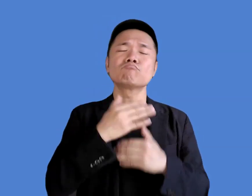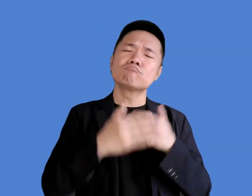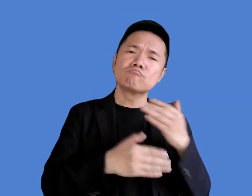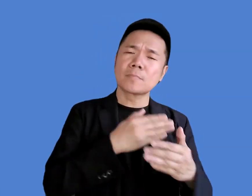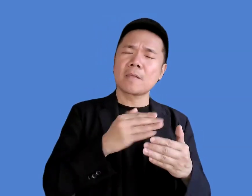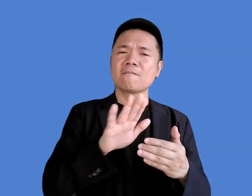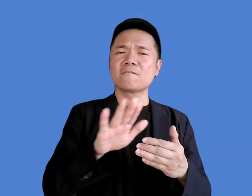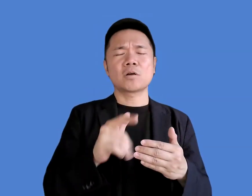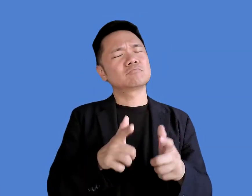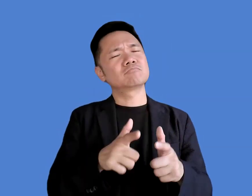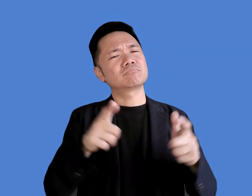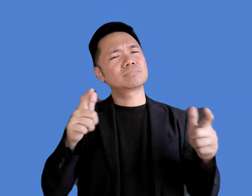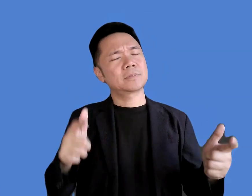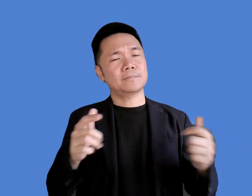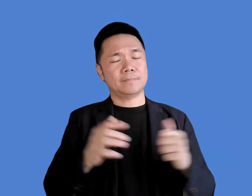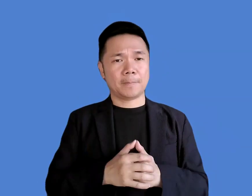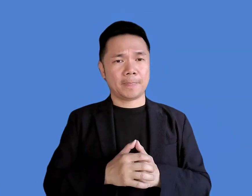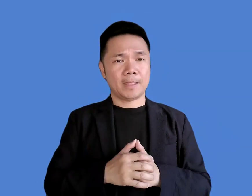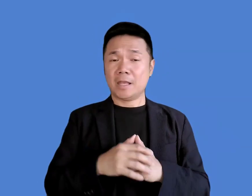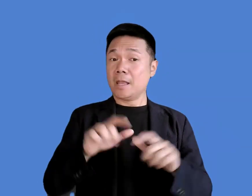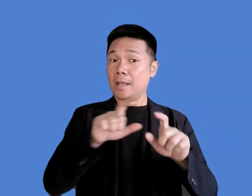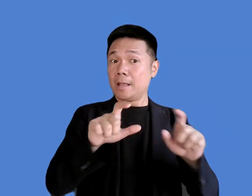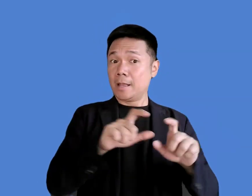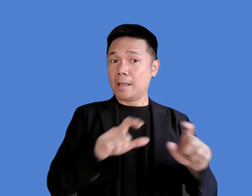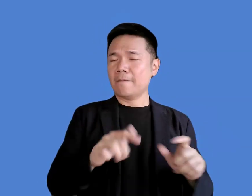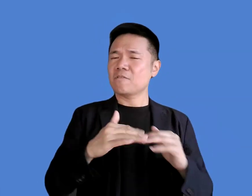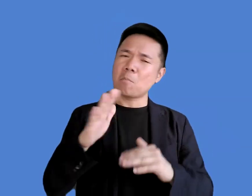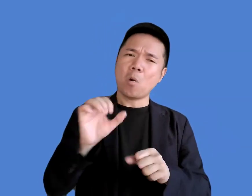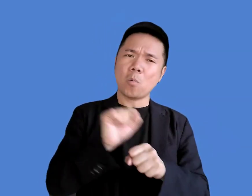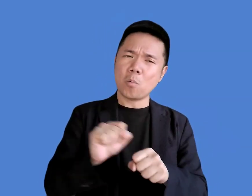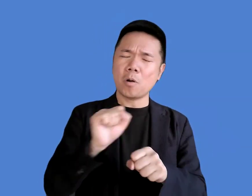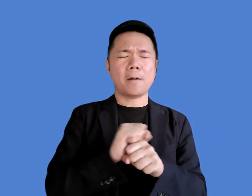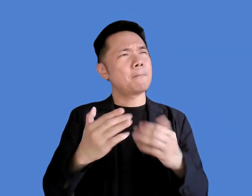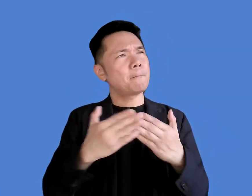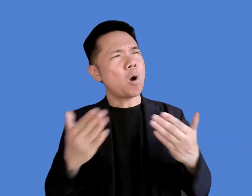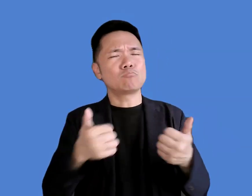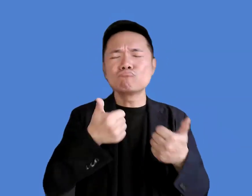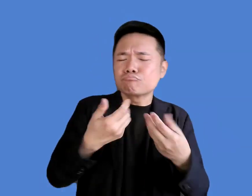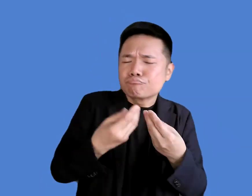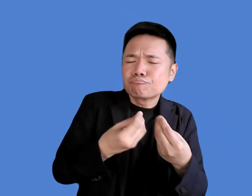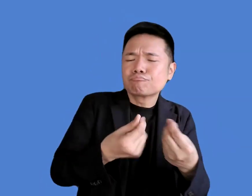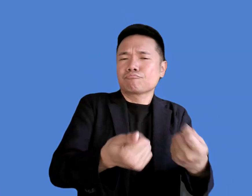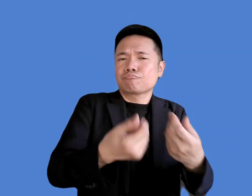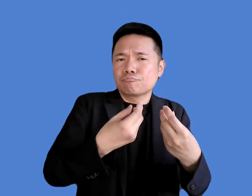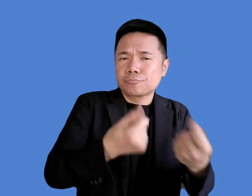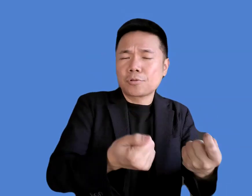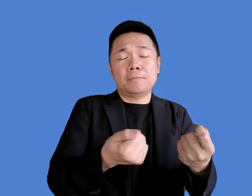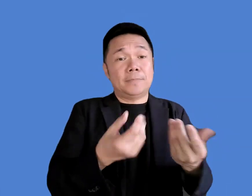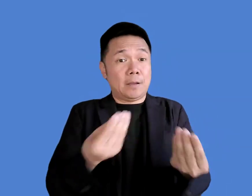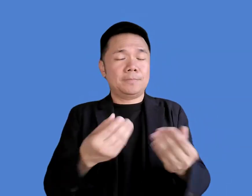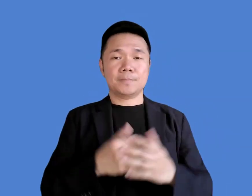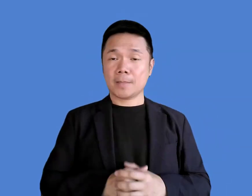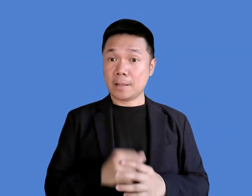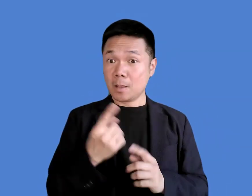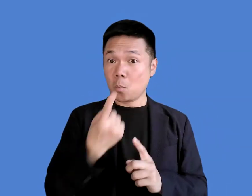for, bigger corporates to really kind of work together more to make everything more efficient and to make the process a lot easier. I think one